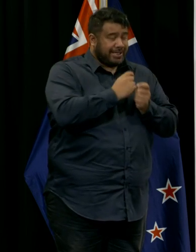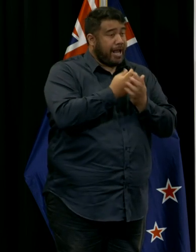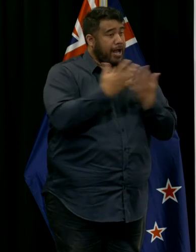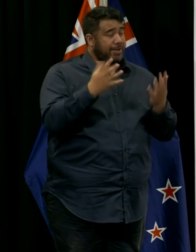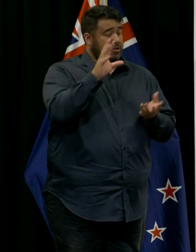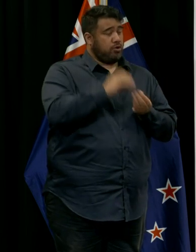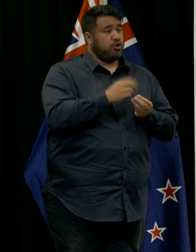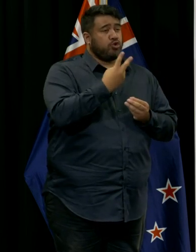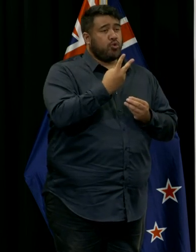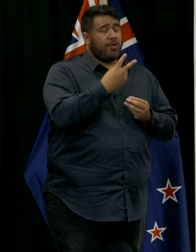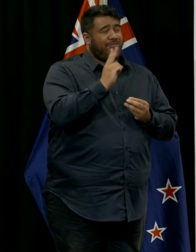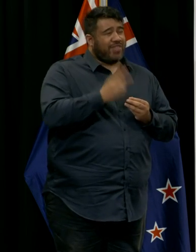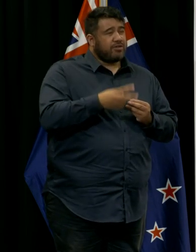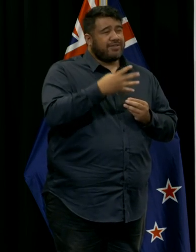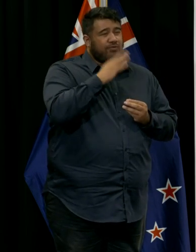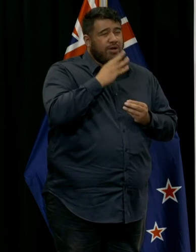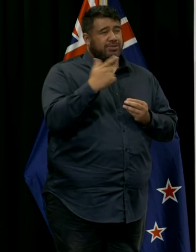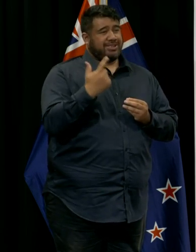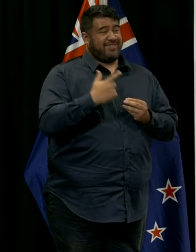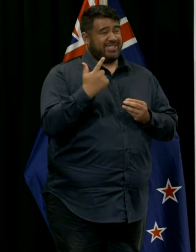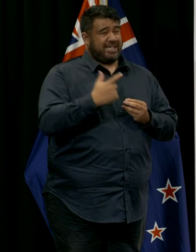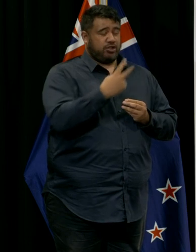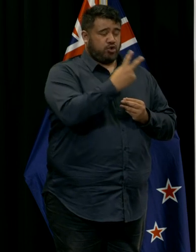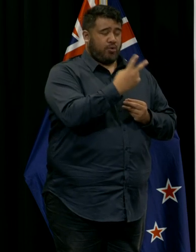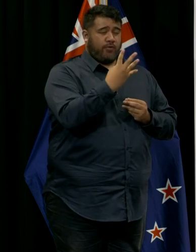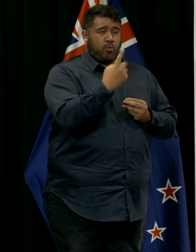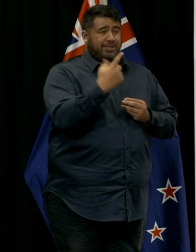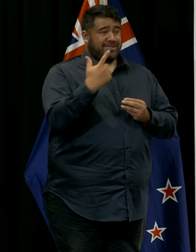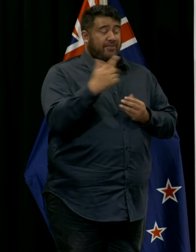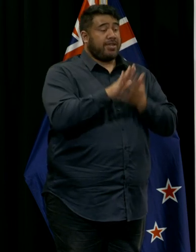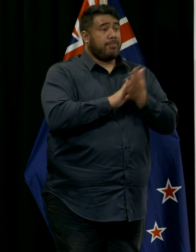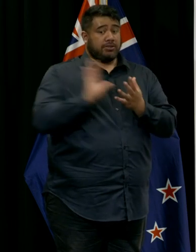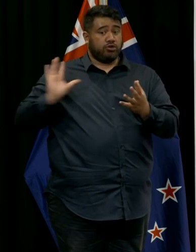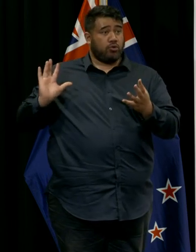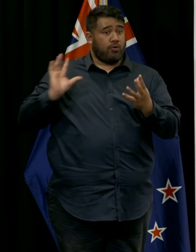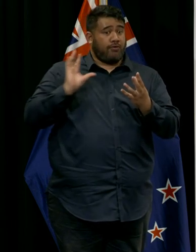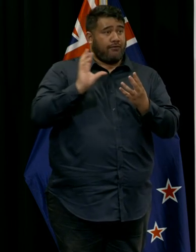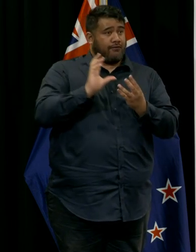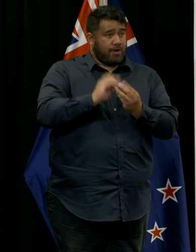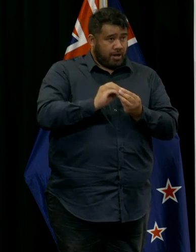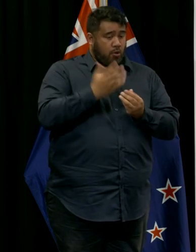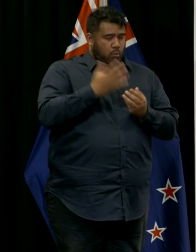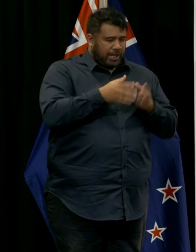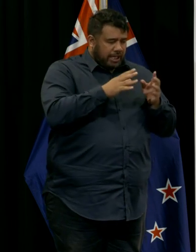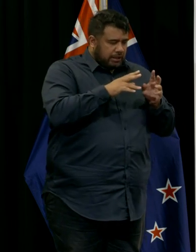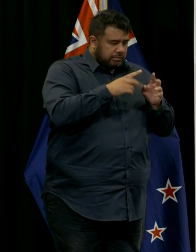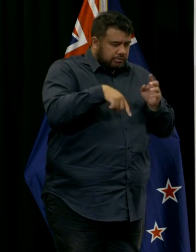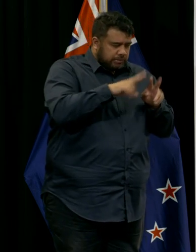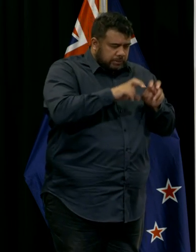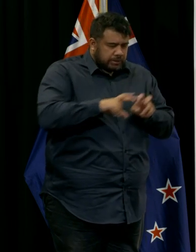2,417 tests were processed around the country, and so the total number of tests processed to date is